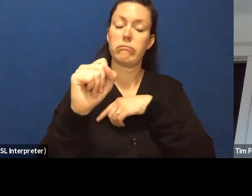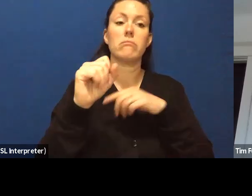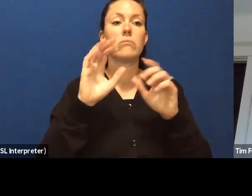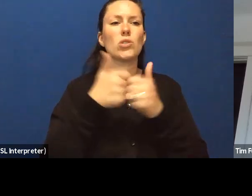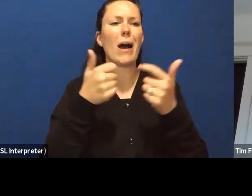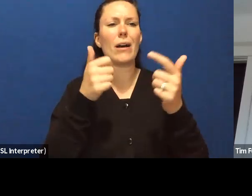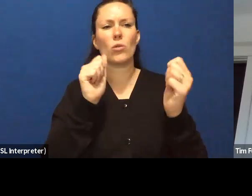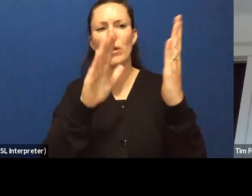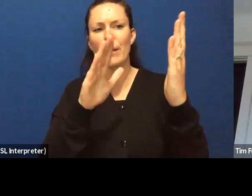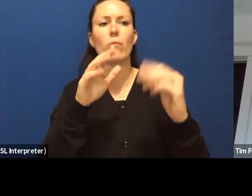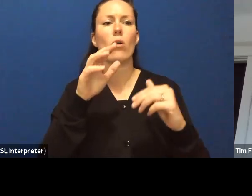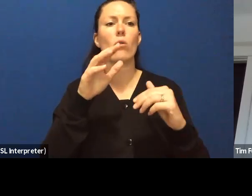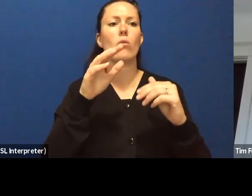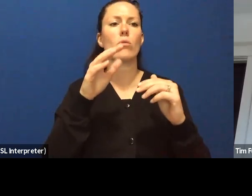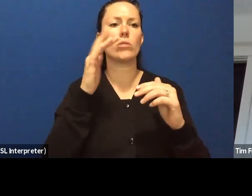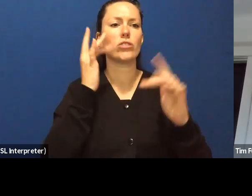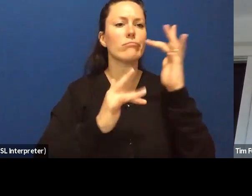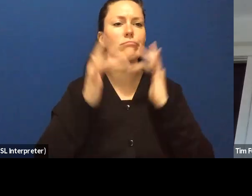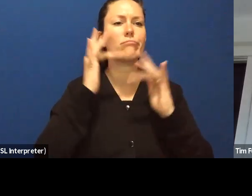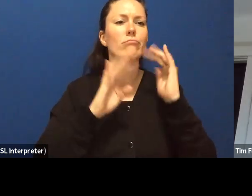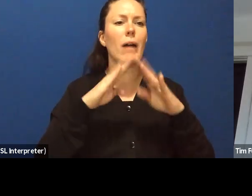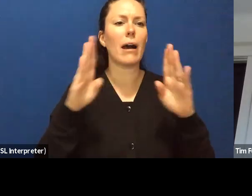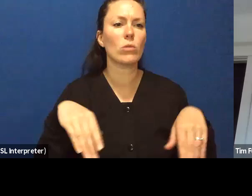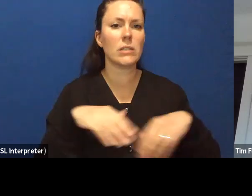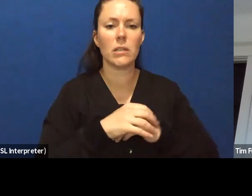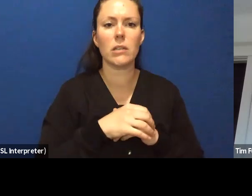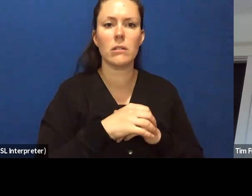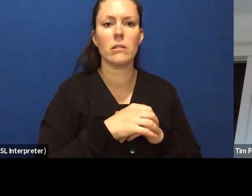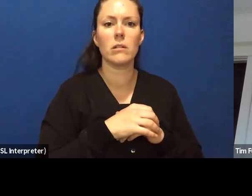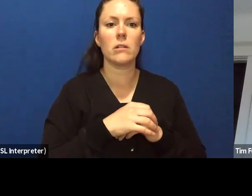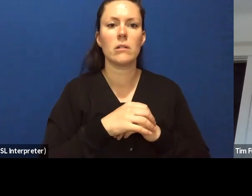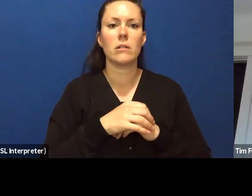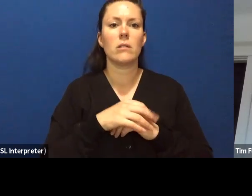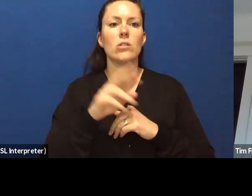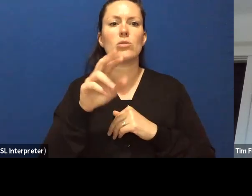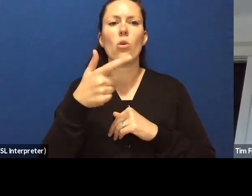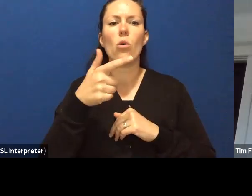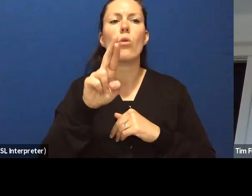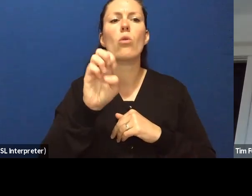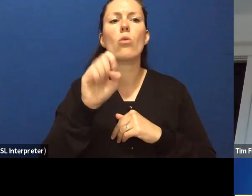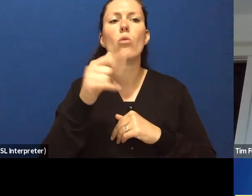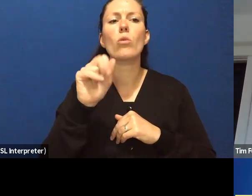affordable, accessible housing? Gina, I'm going to come to you first, and then I'll come to Robbie afterwards.